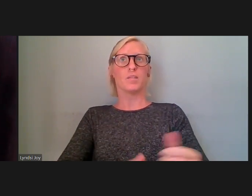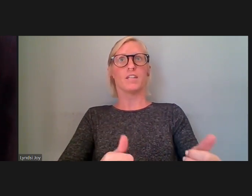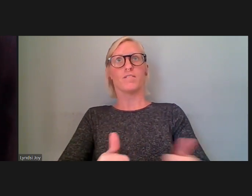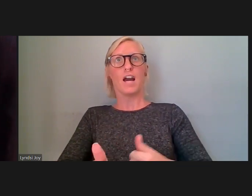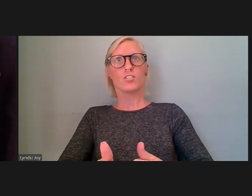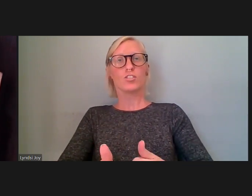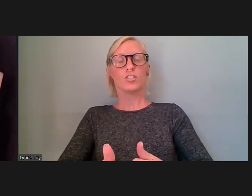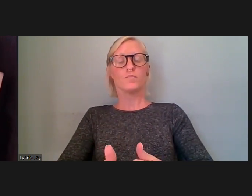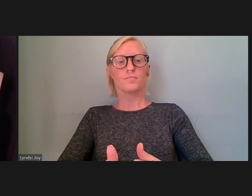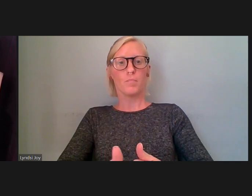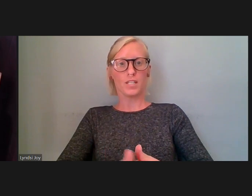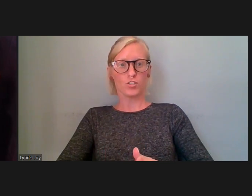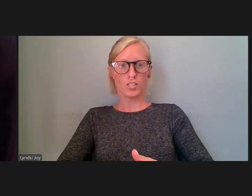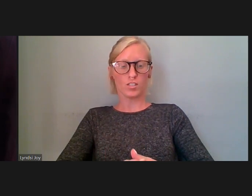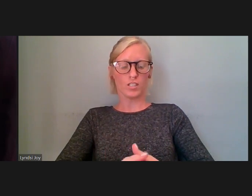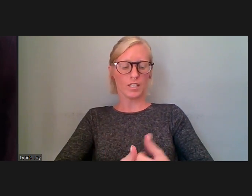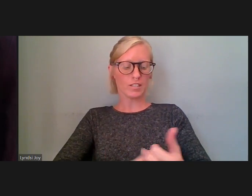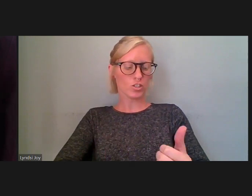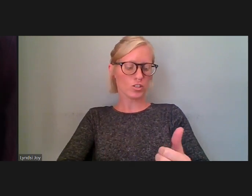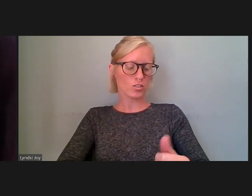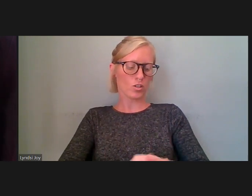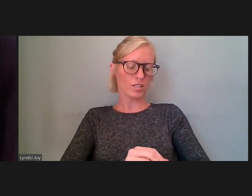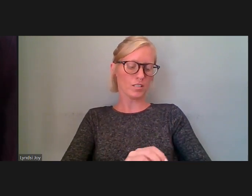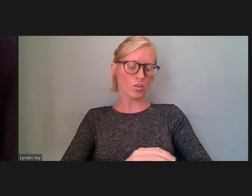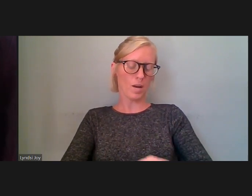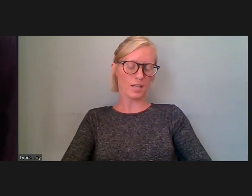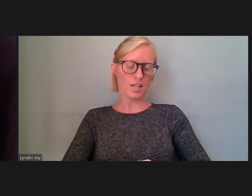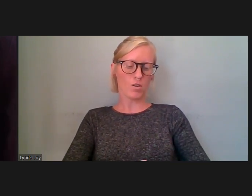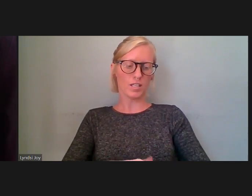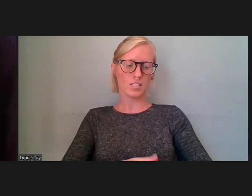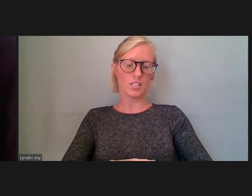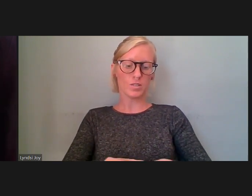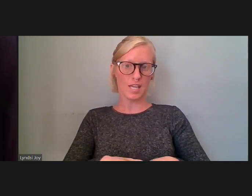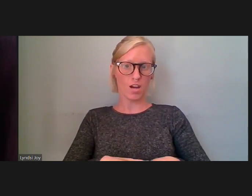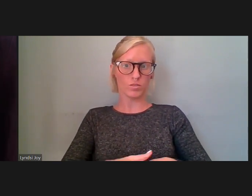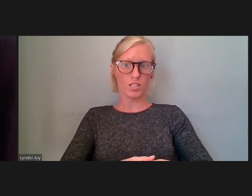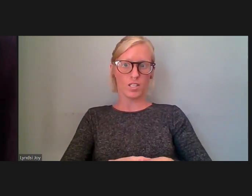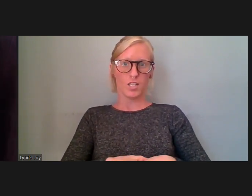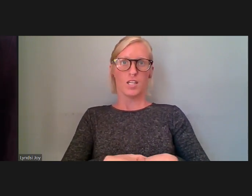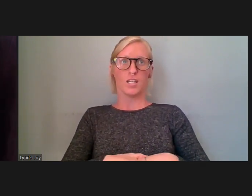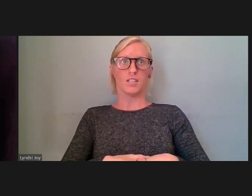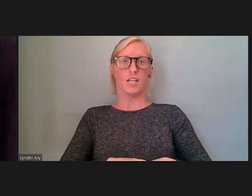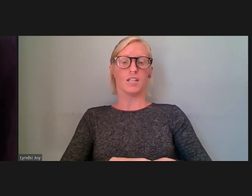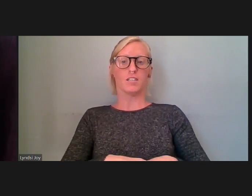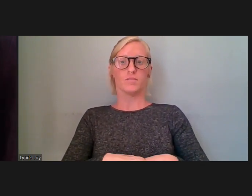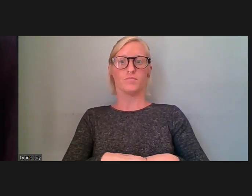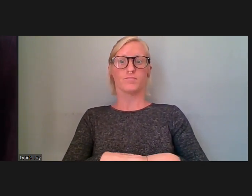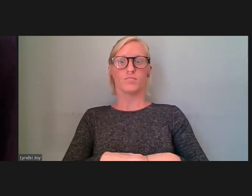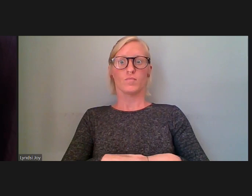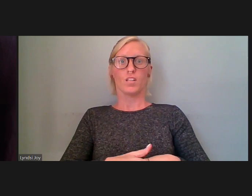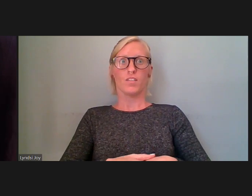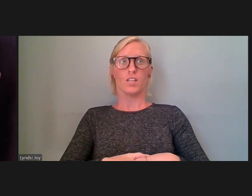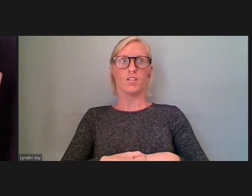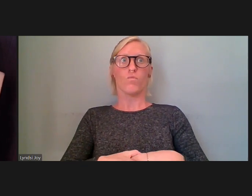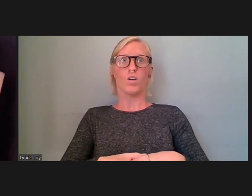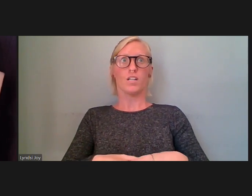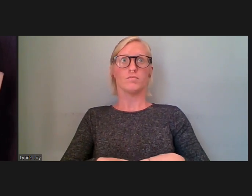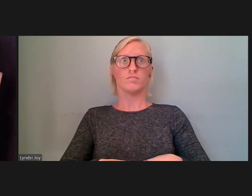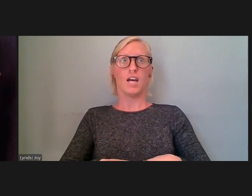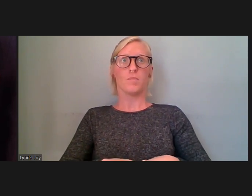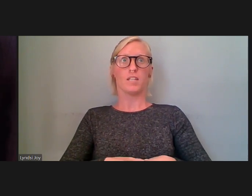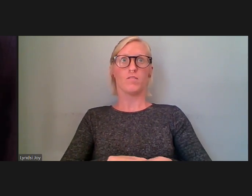I think I'm getting faster, but it's just still English. So I need to go back now and like slow it down and like think